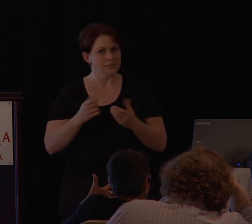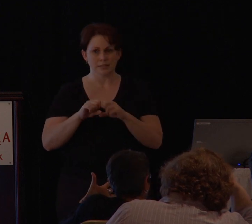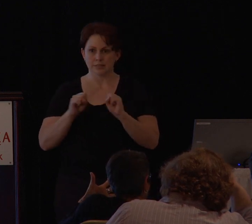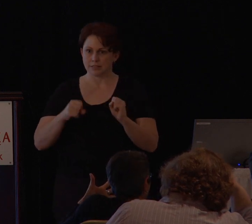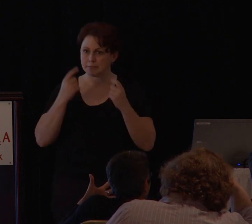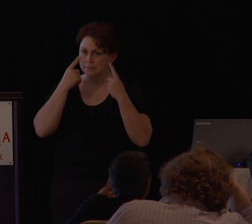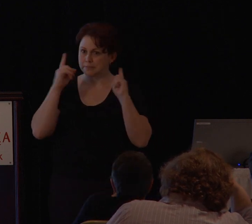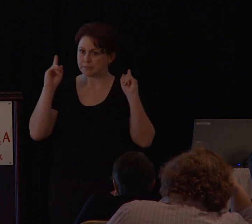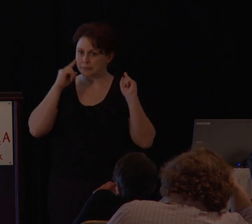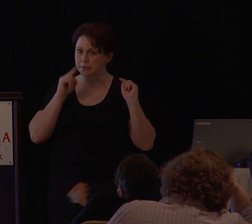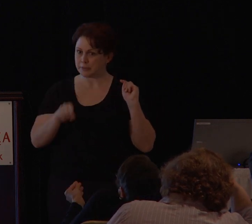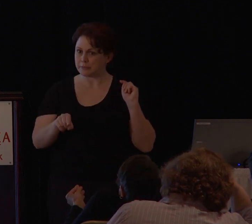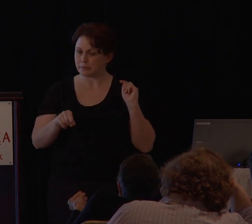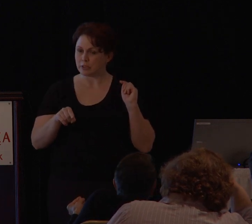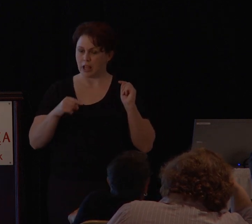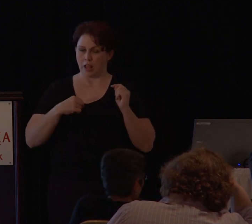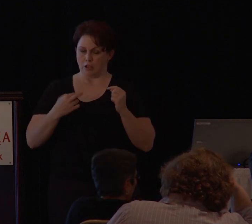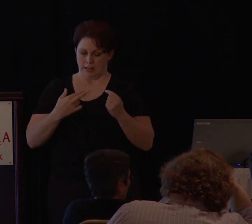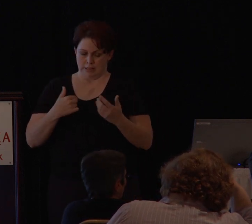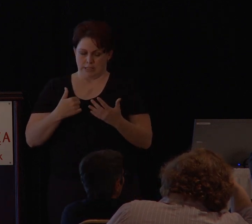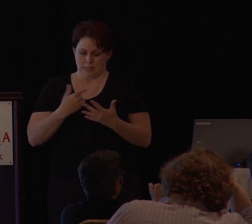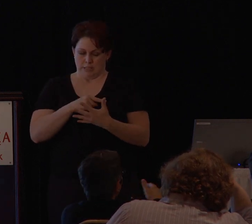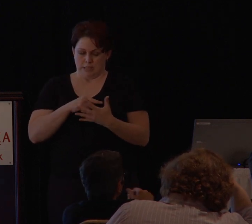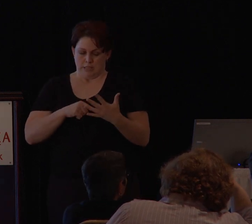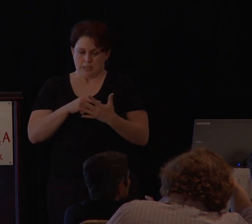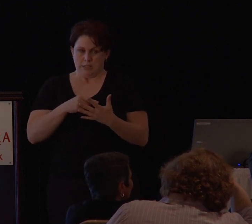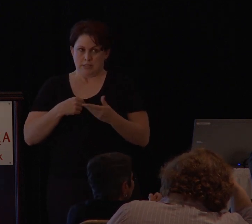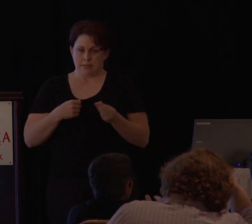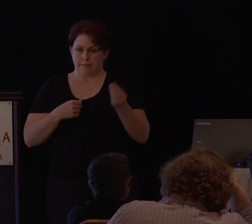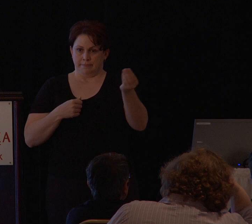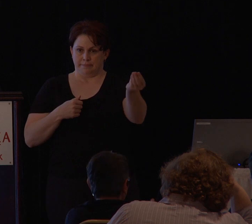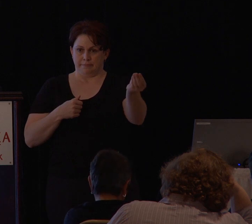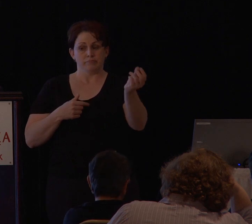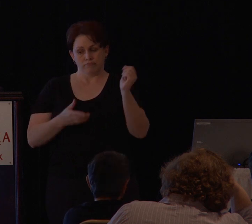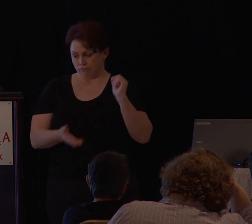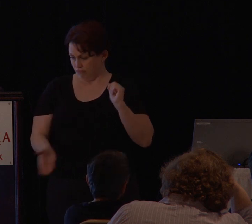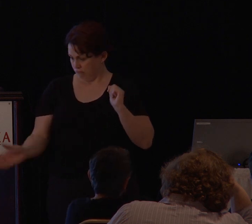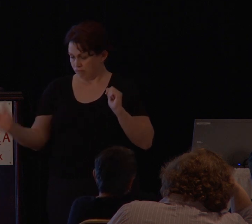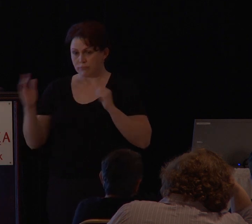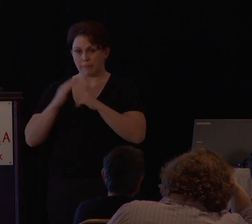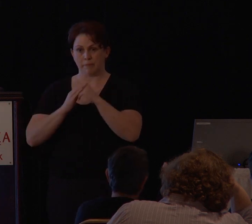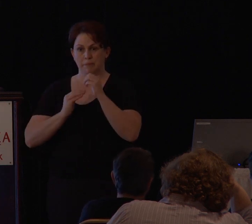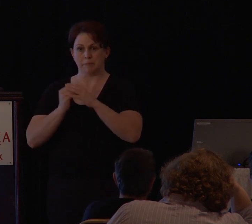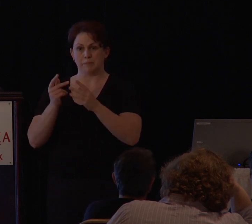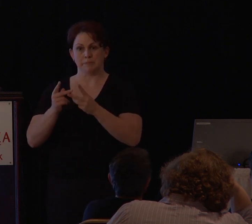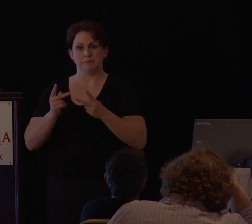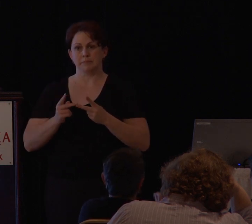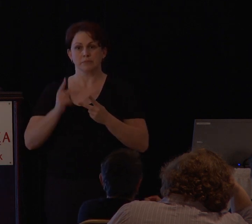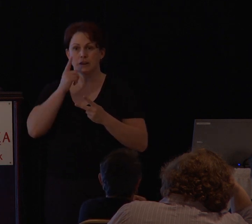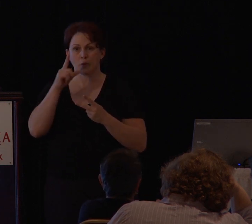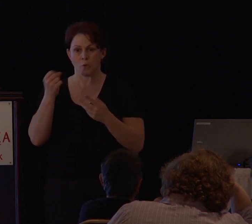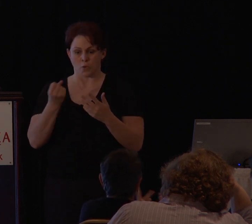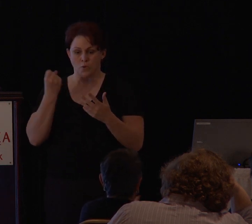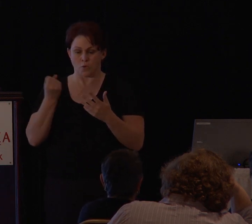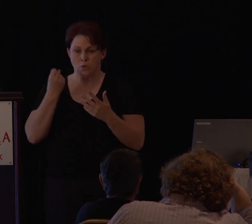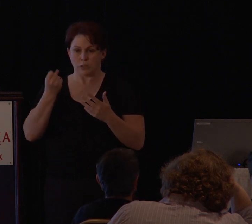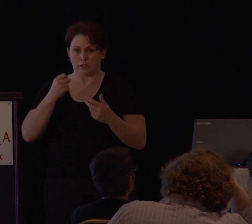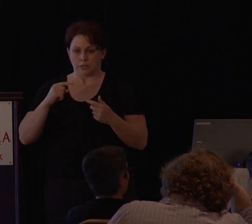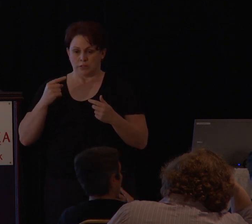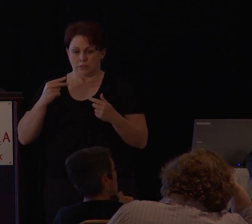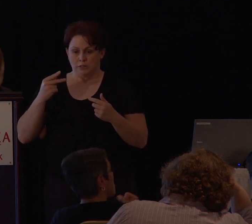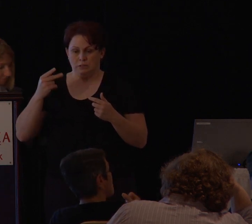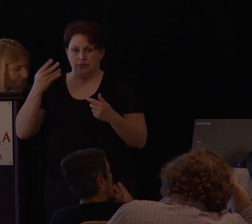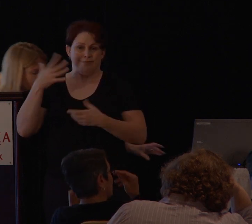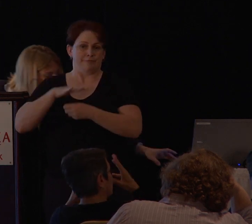had worked, and it helped the children to recognize when they were getting angry to avoid getting to the fifth